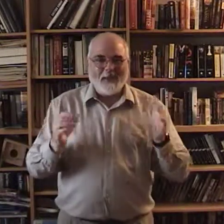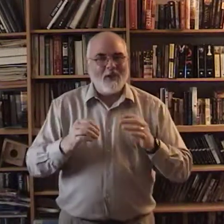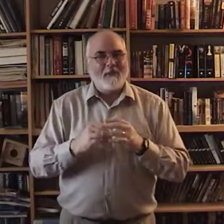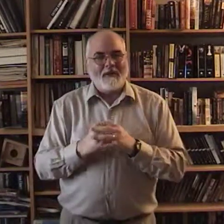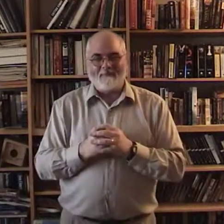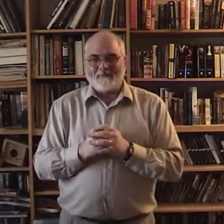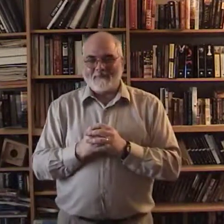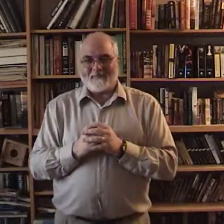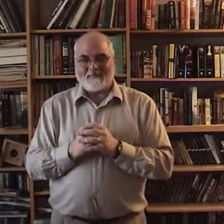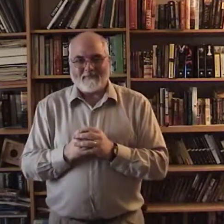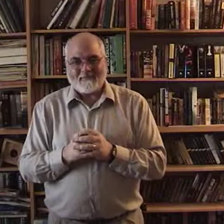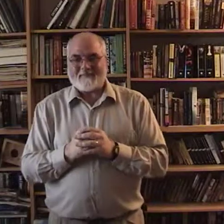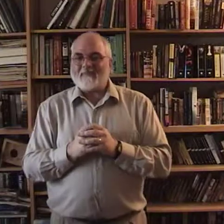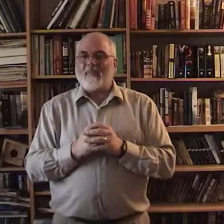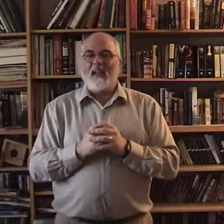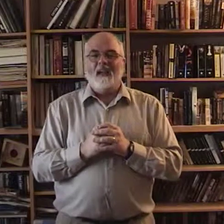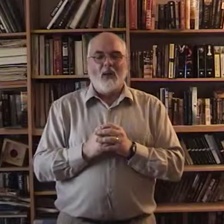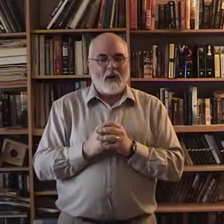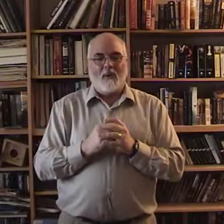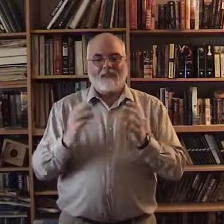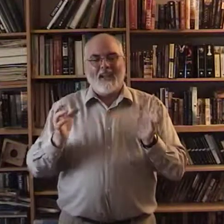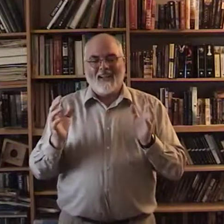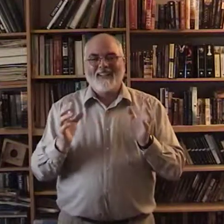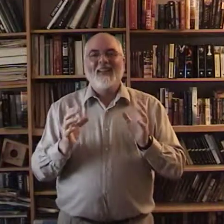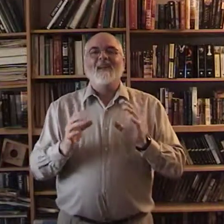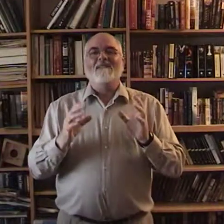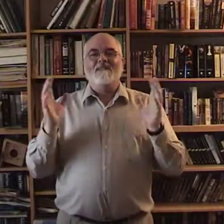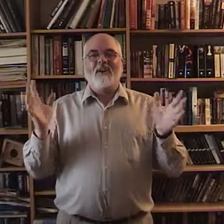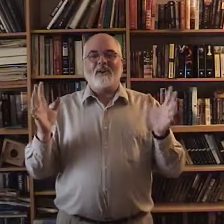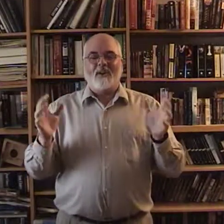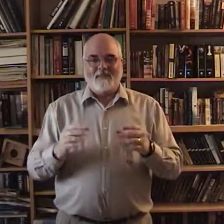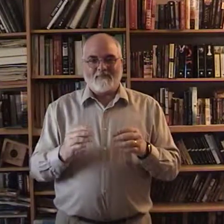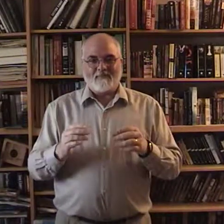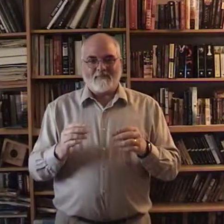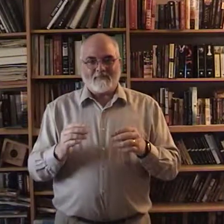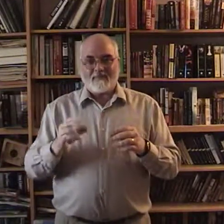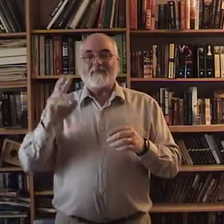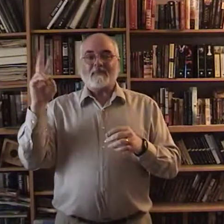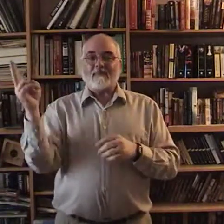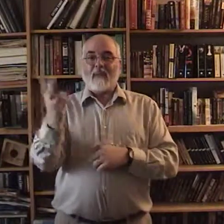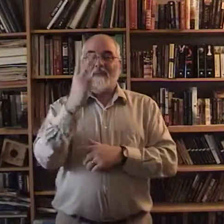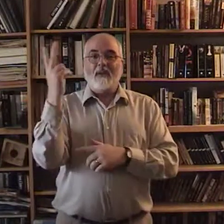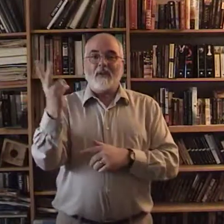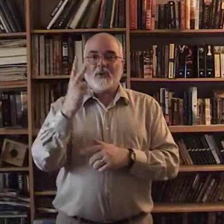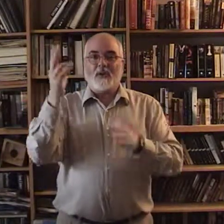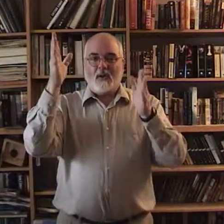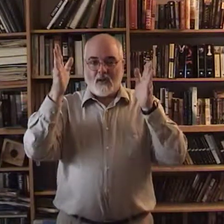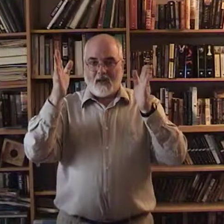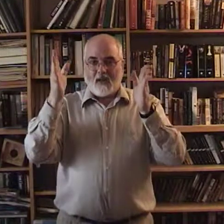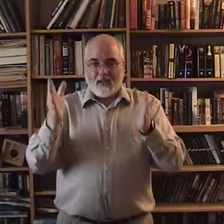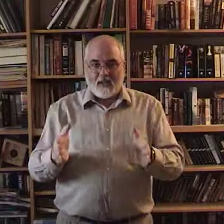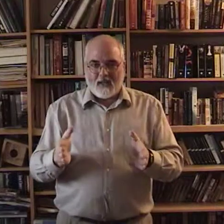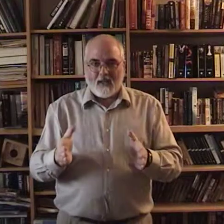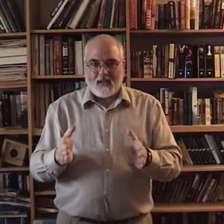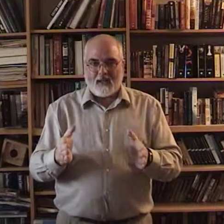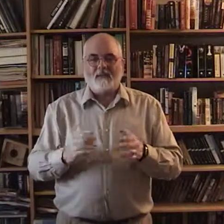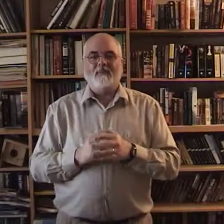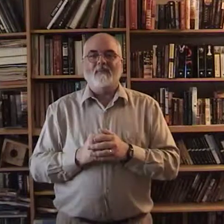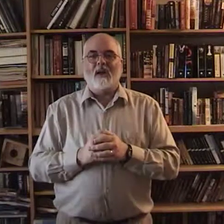Excuse me. So where was I? Victor. Victor E. All